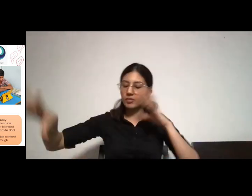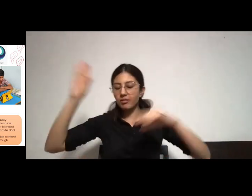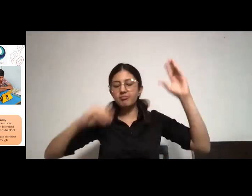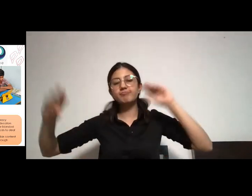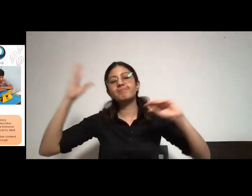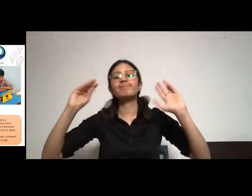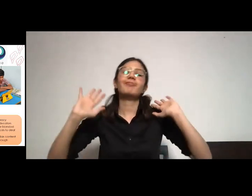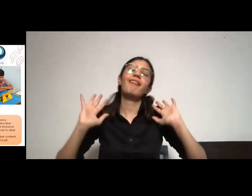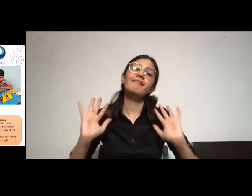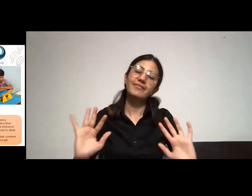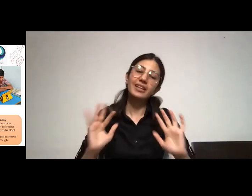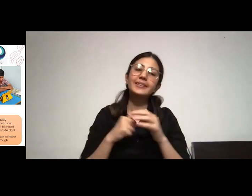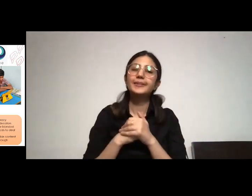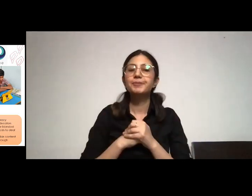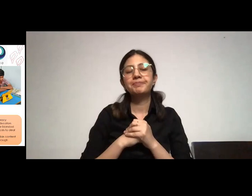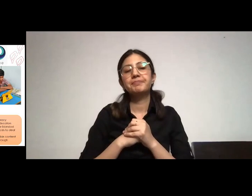isolation.